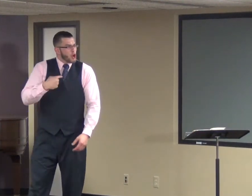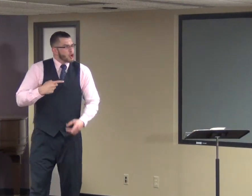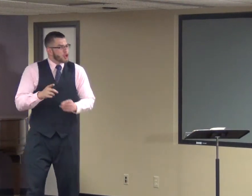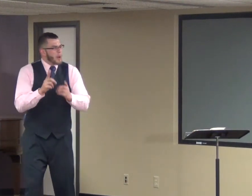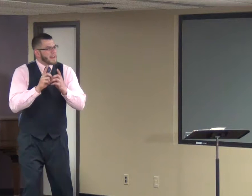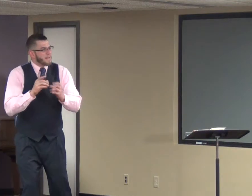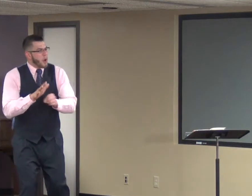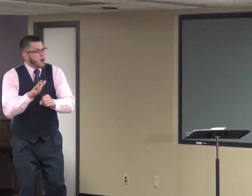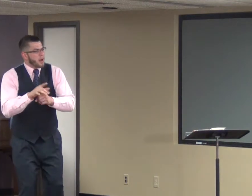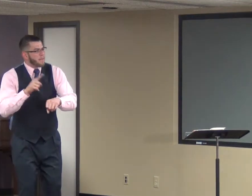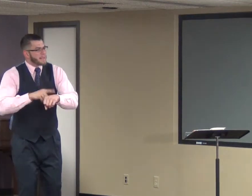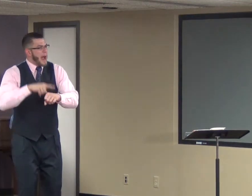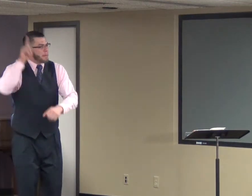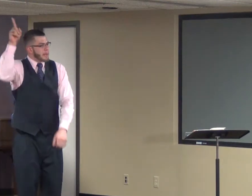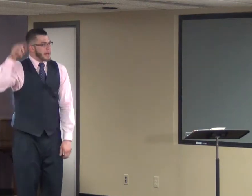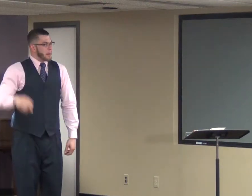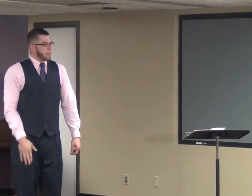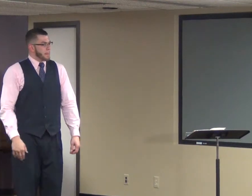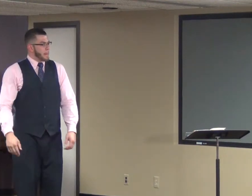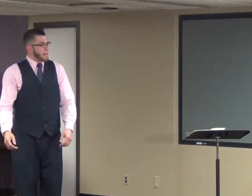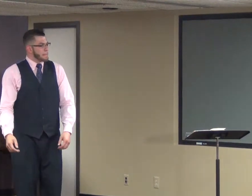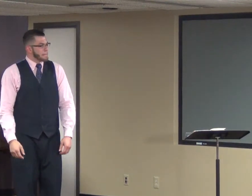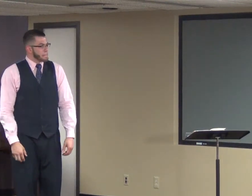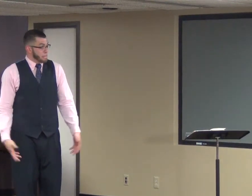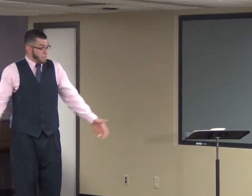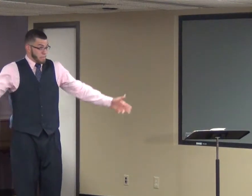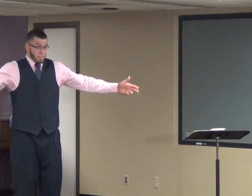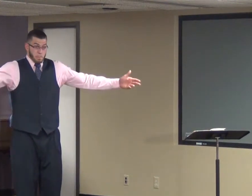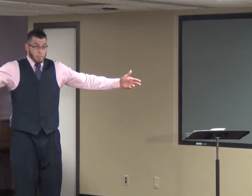Do we devote enough time to Him?